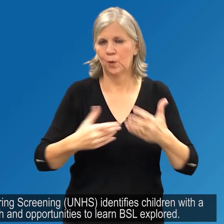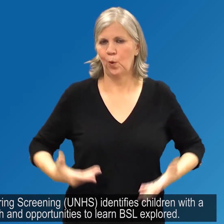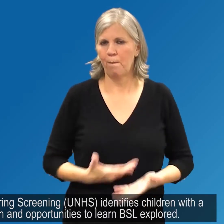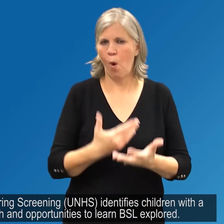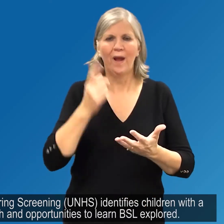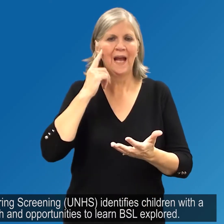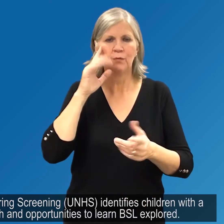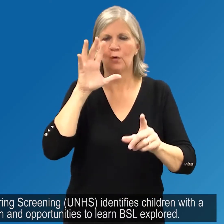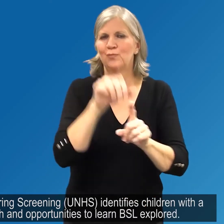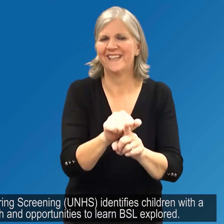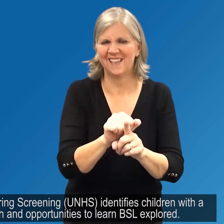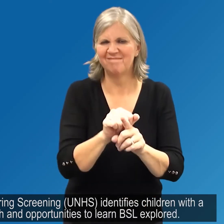Universal Newborn Hearing Screening,